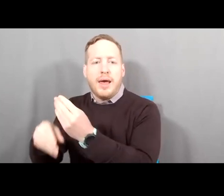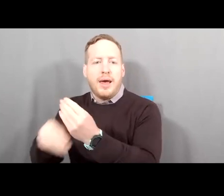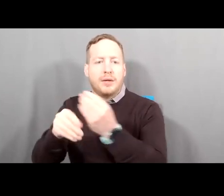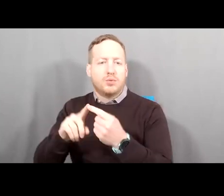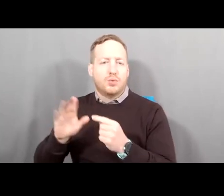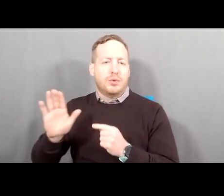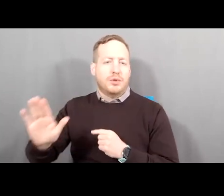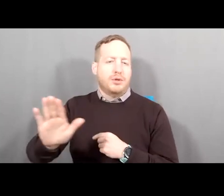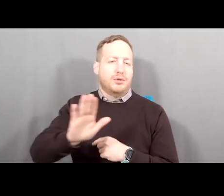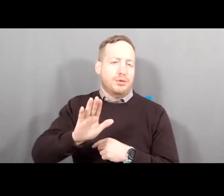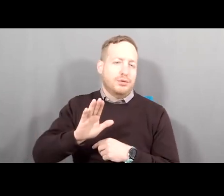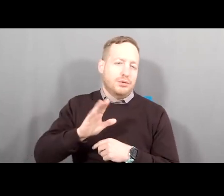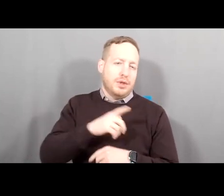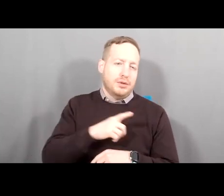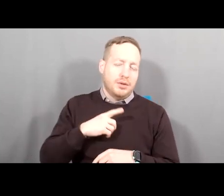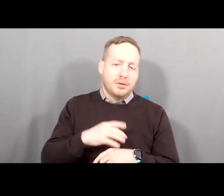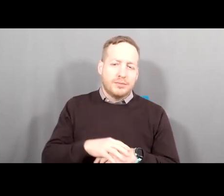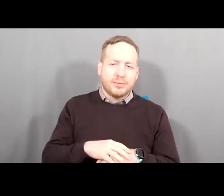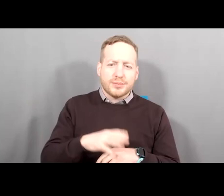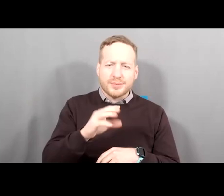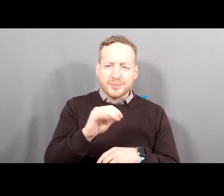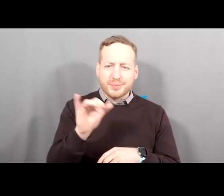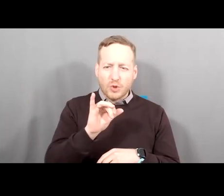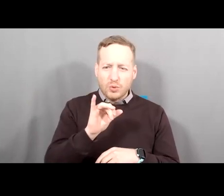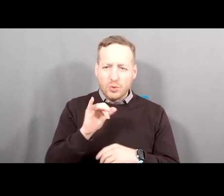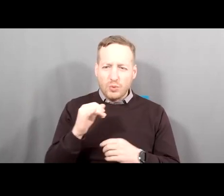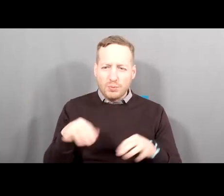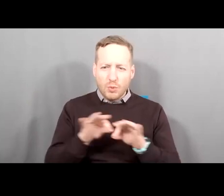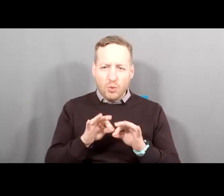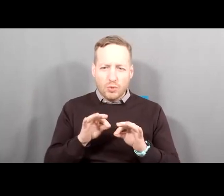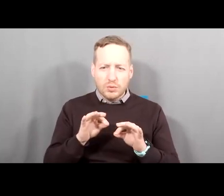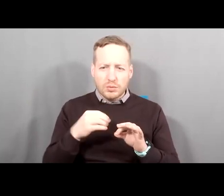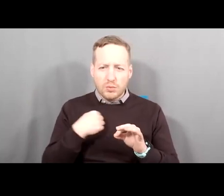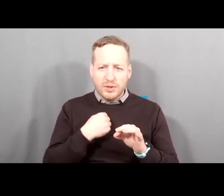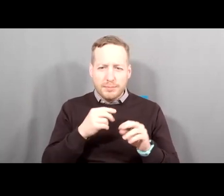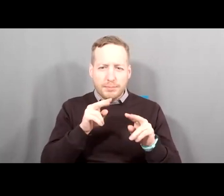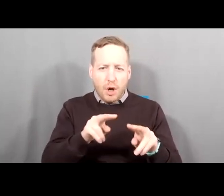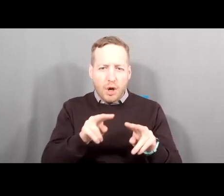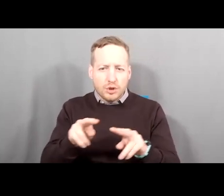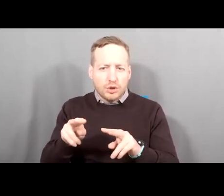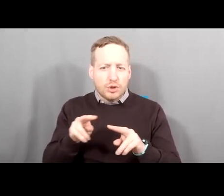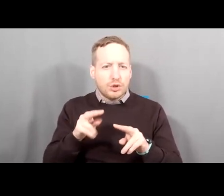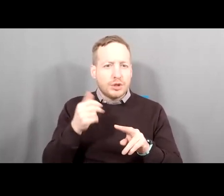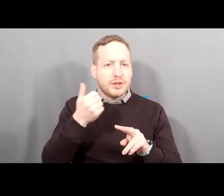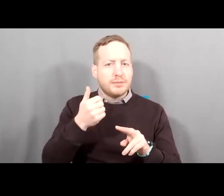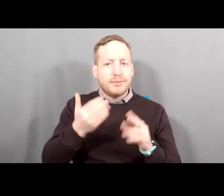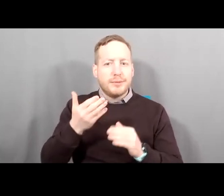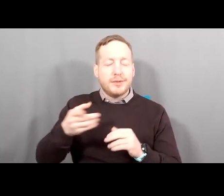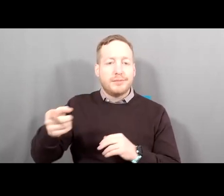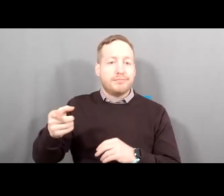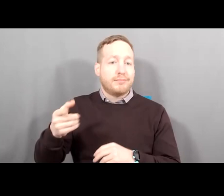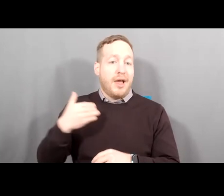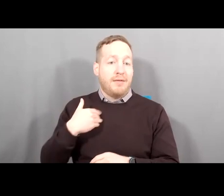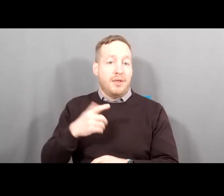efforts that work with deaf and hard of hearing people, maybe to help educate people about the work they're doing and make sure that